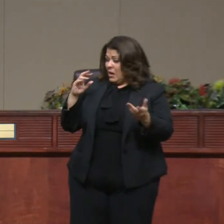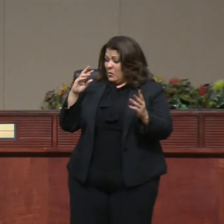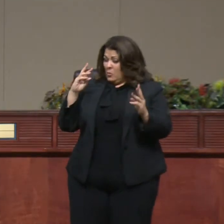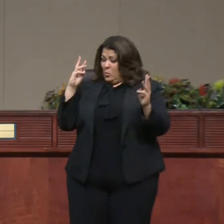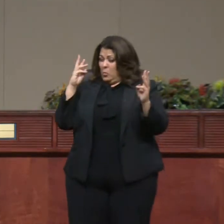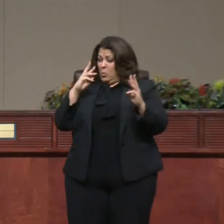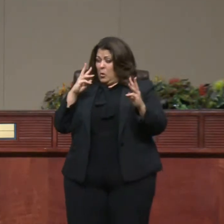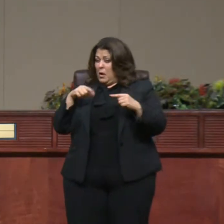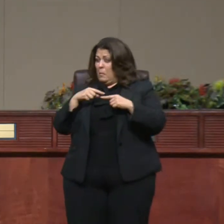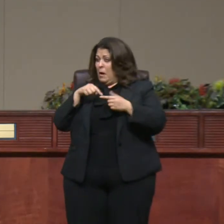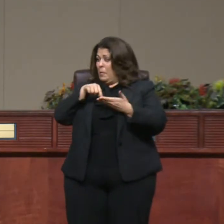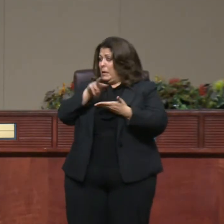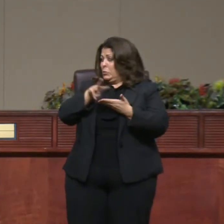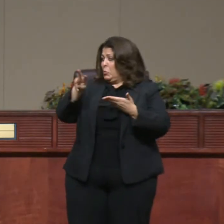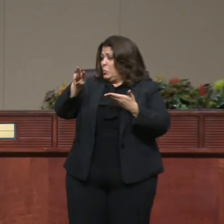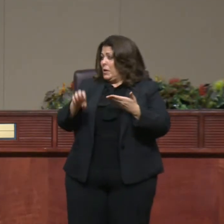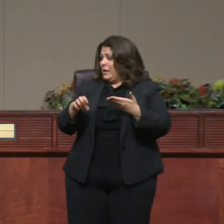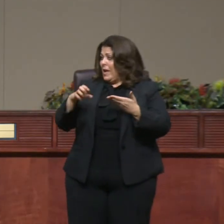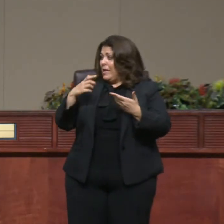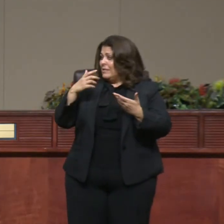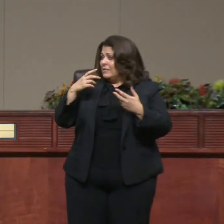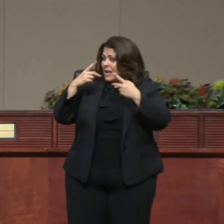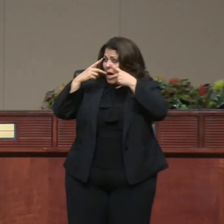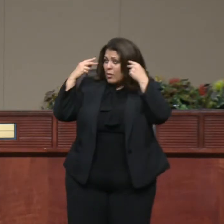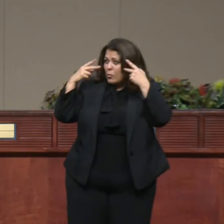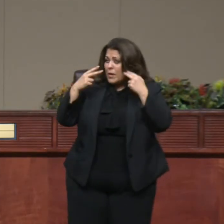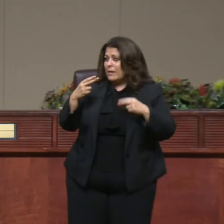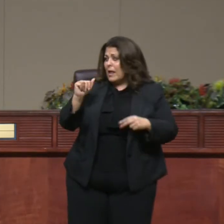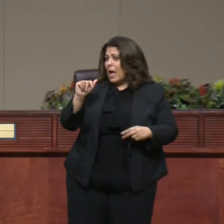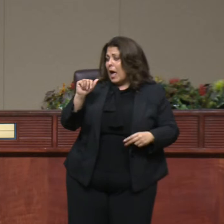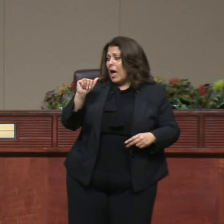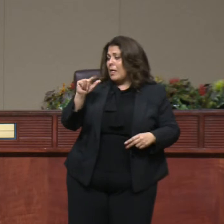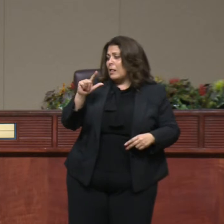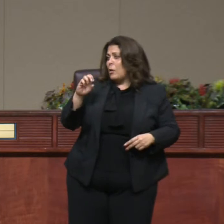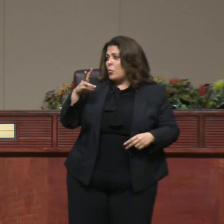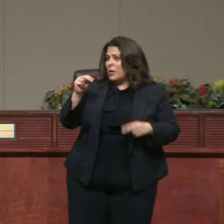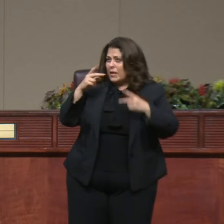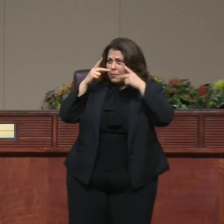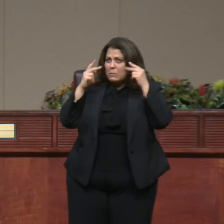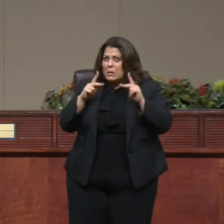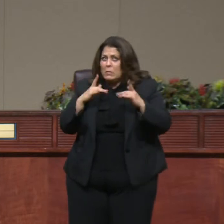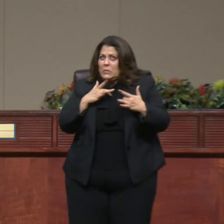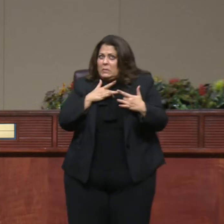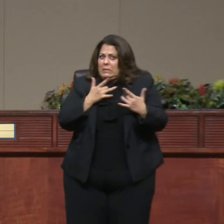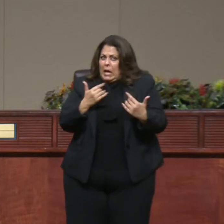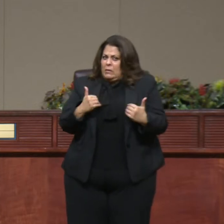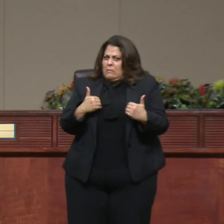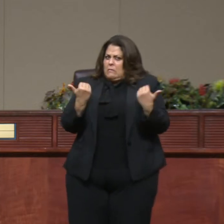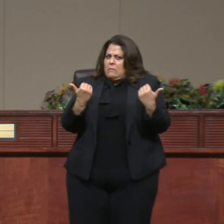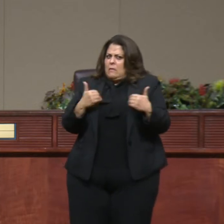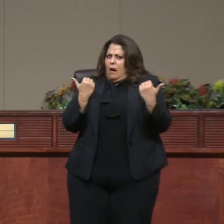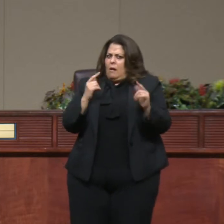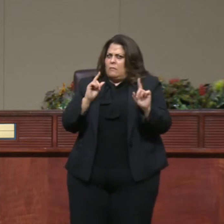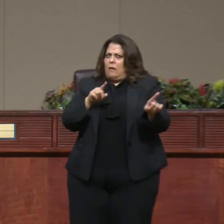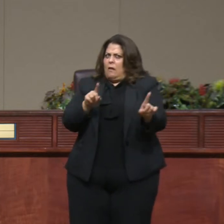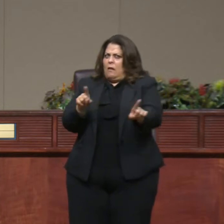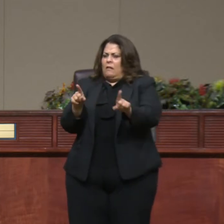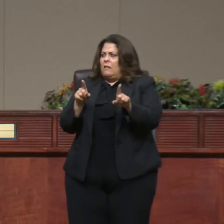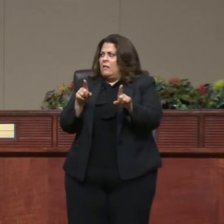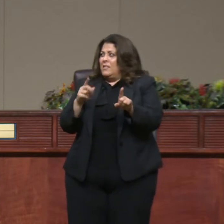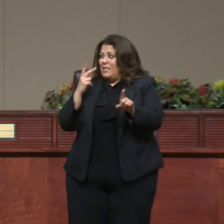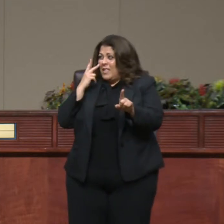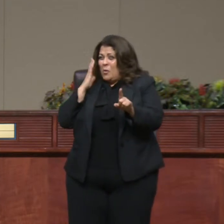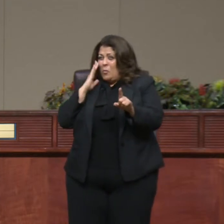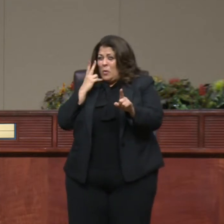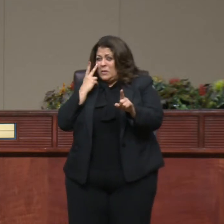Halloween weekend? You know, that tends to be a lot more younger people that participate in that. Do you think that we could see issues with